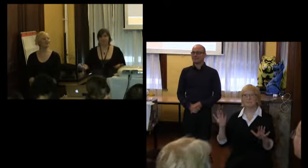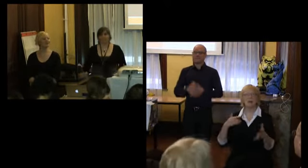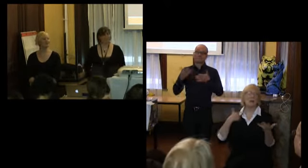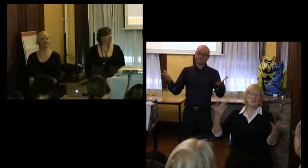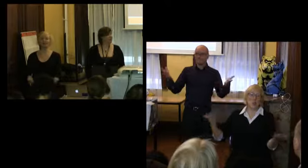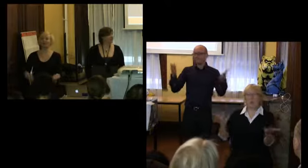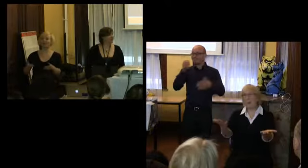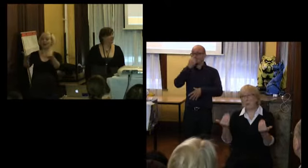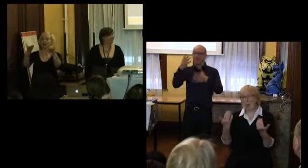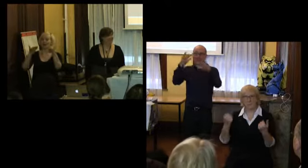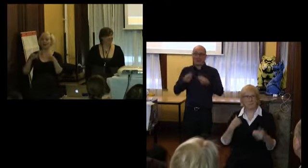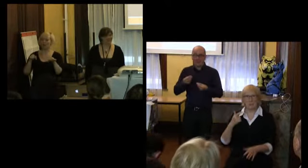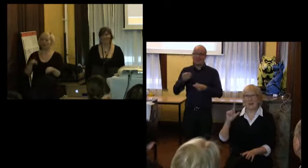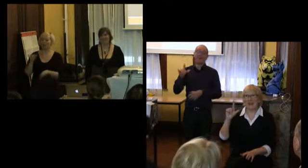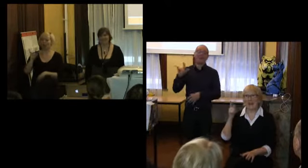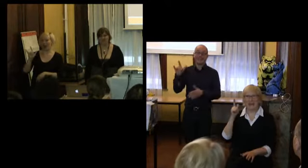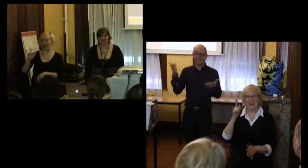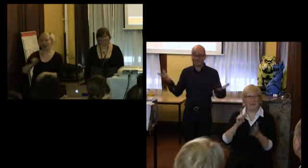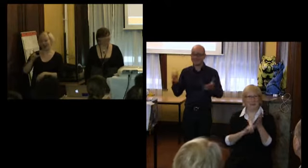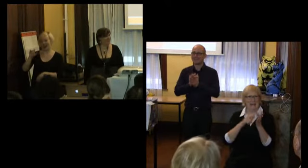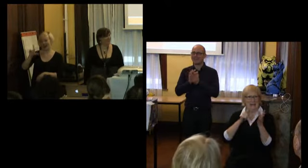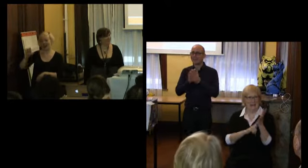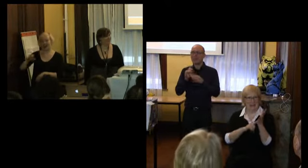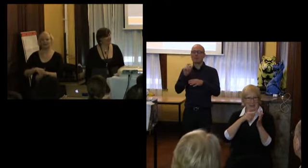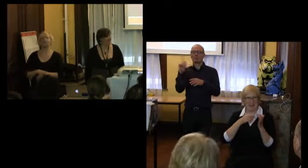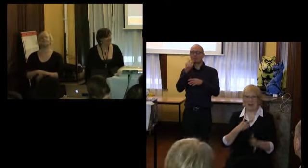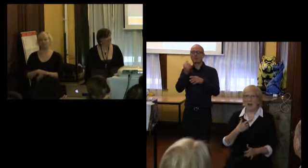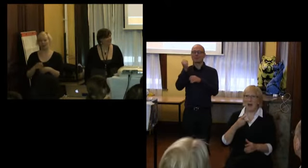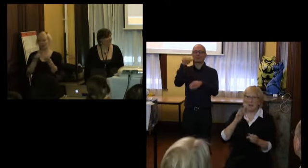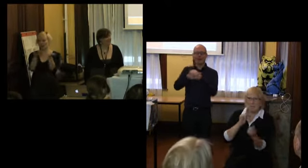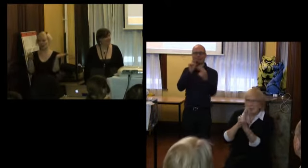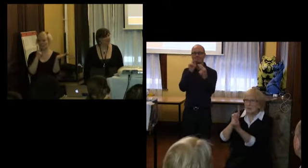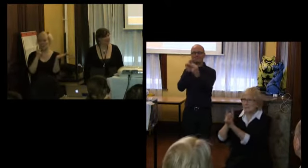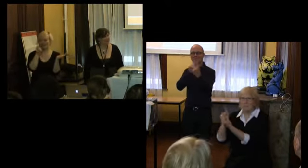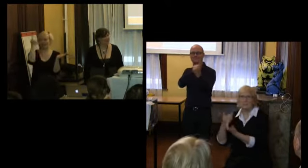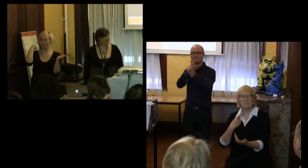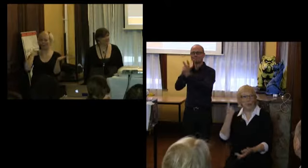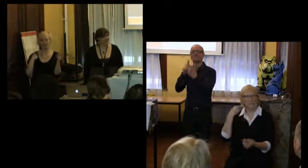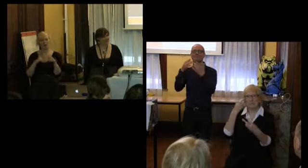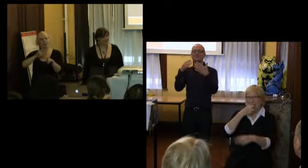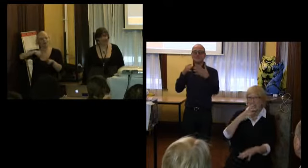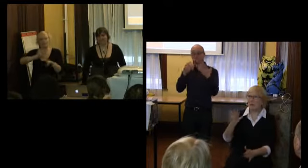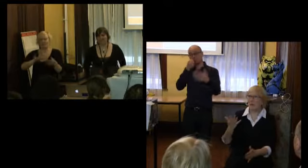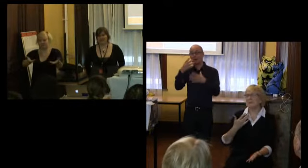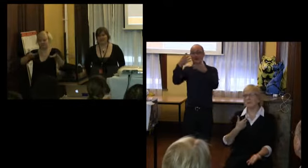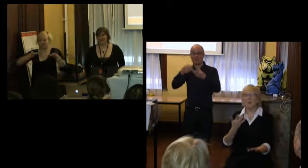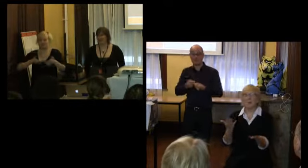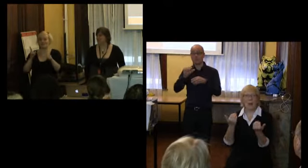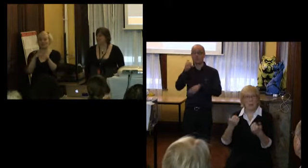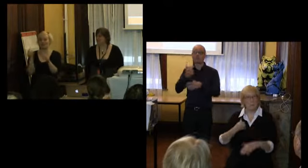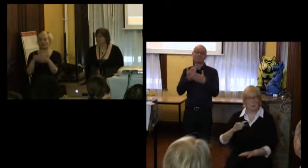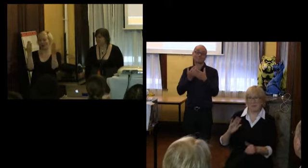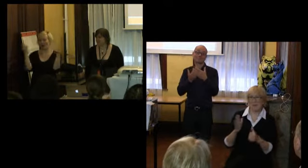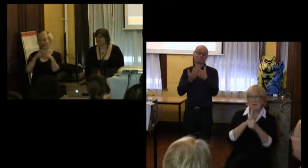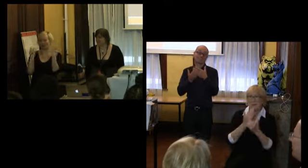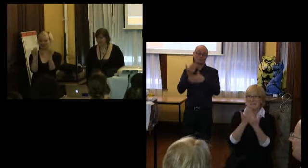Well, welcome to Lille. I've seen most of you last night, but welcome to this first day of the